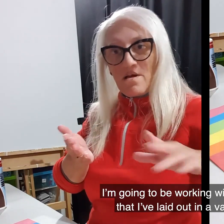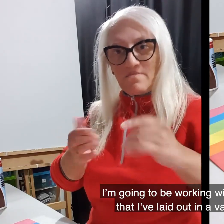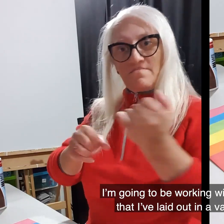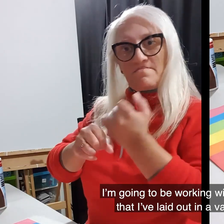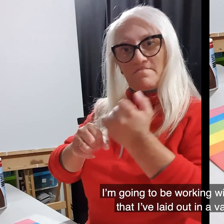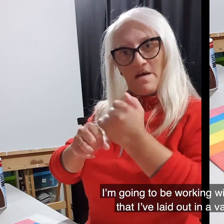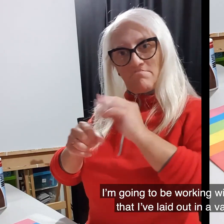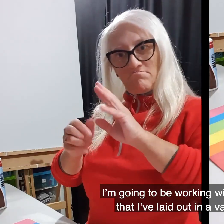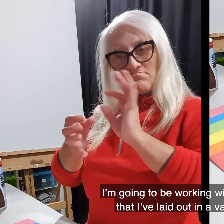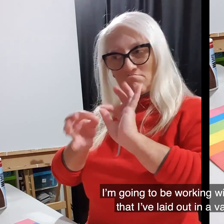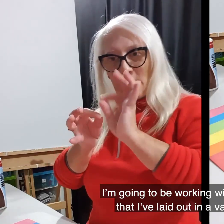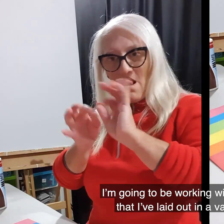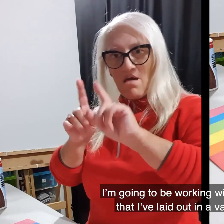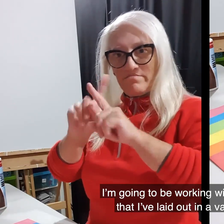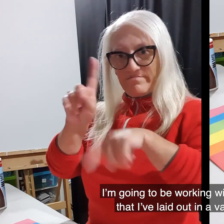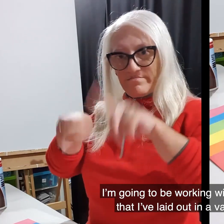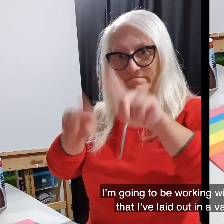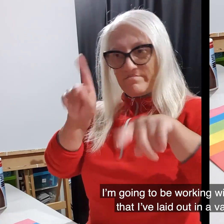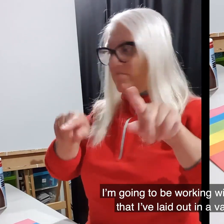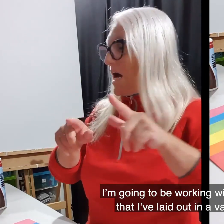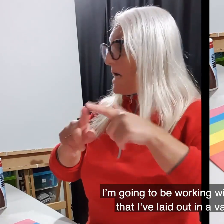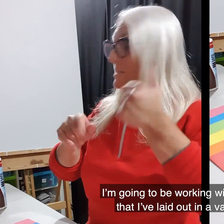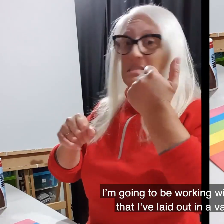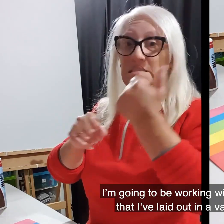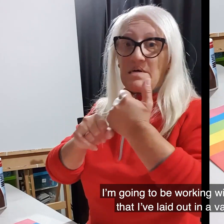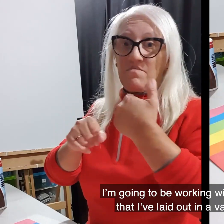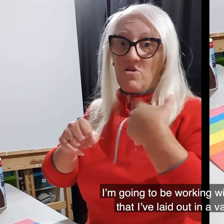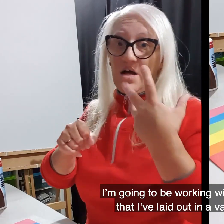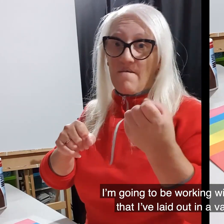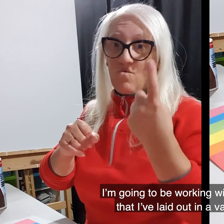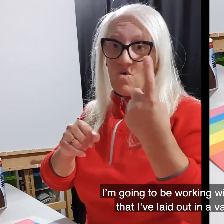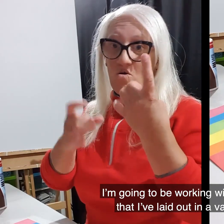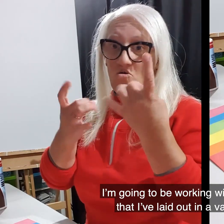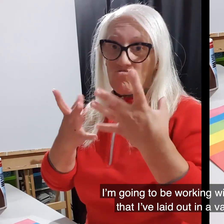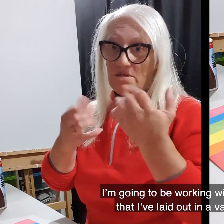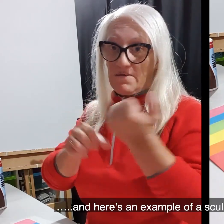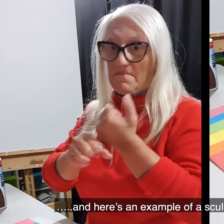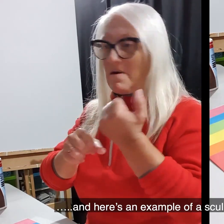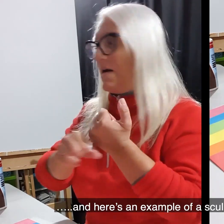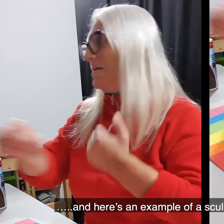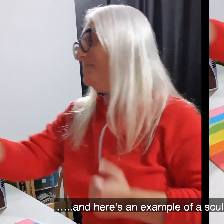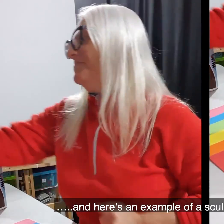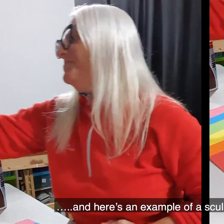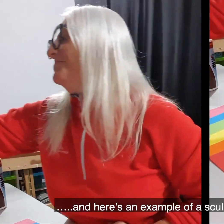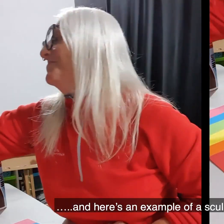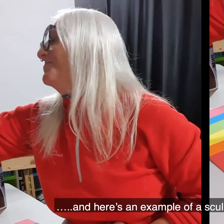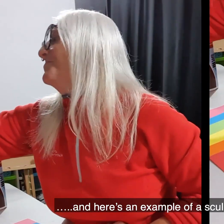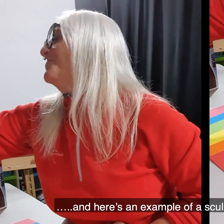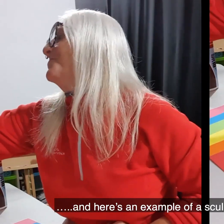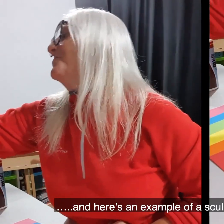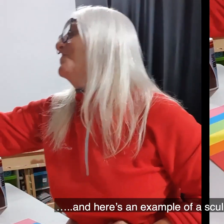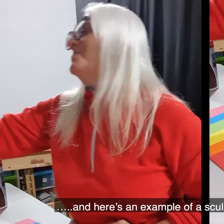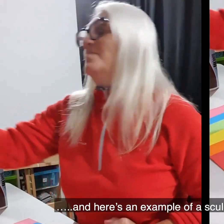paper that I've laid out in a variety of colours. And here's an example of a sculpture that I prepared